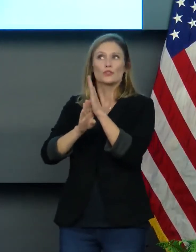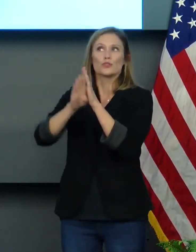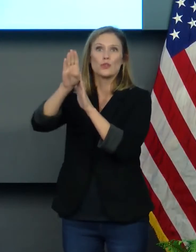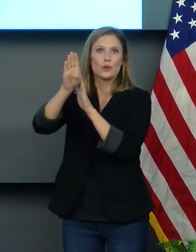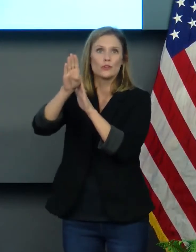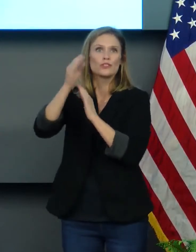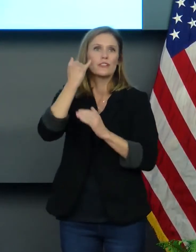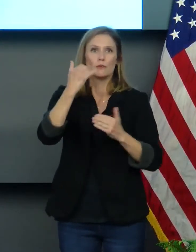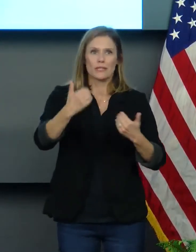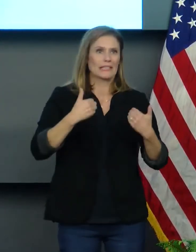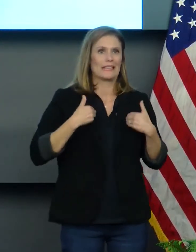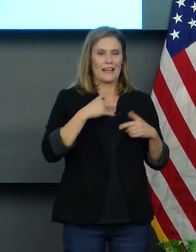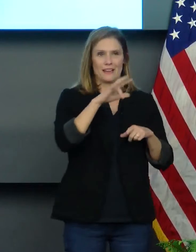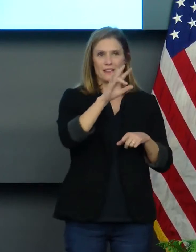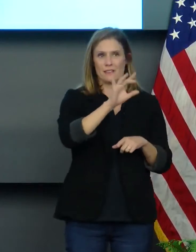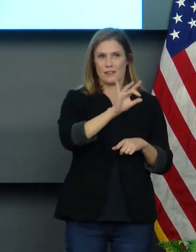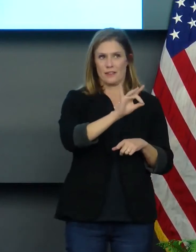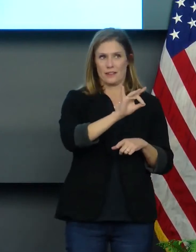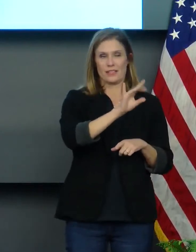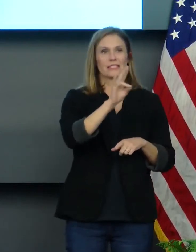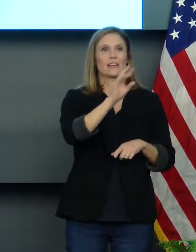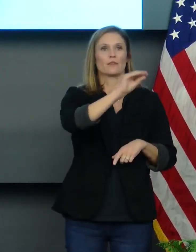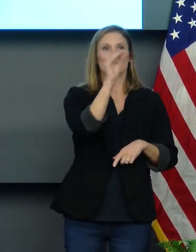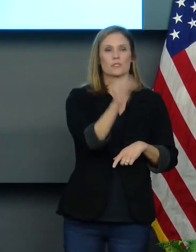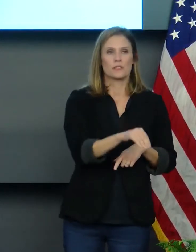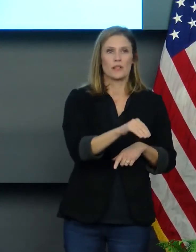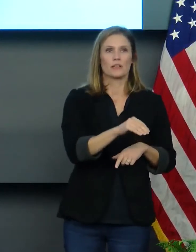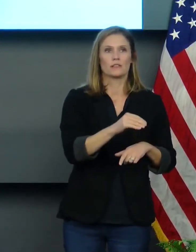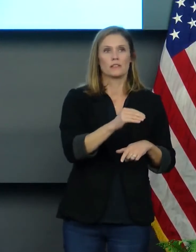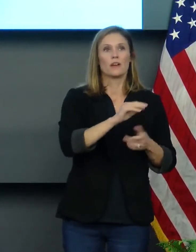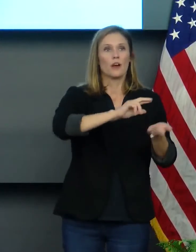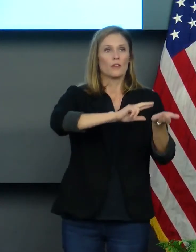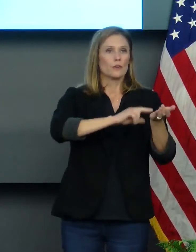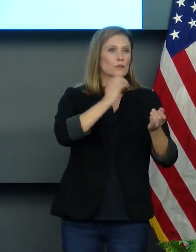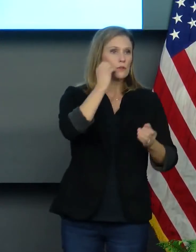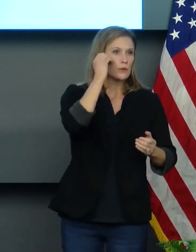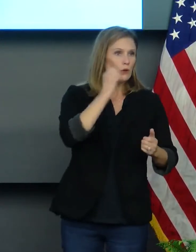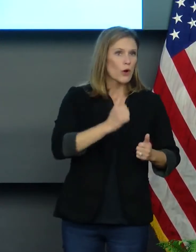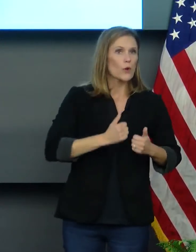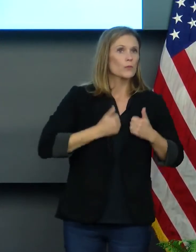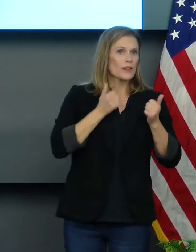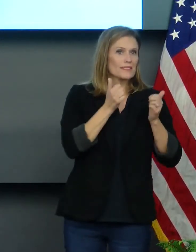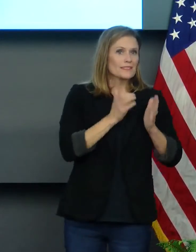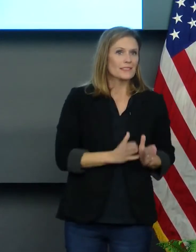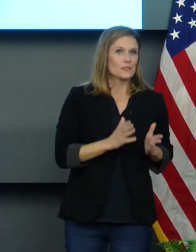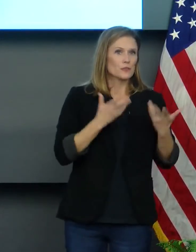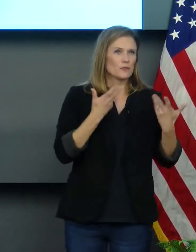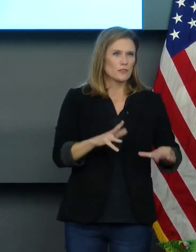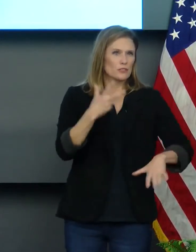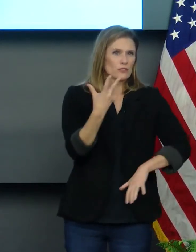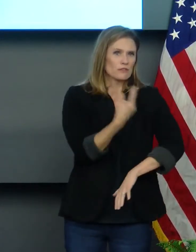not have 87% of residents initiated or completed the vaccine series.